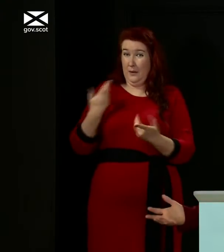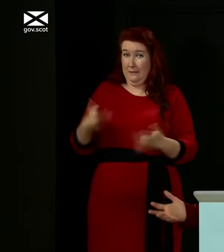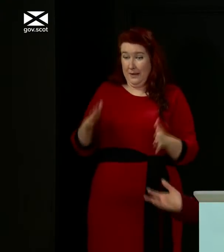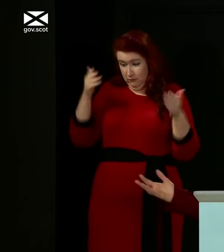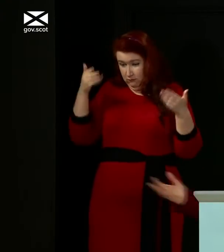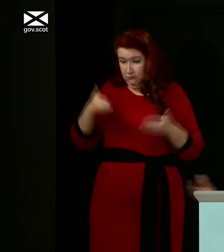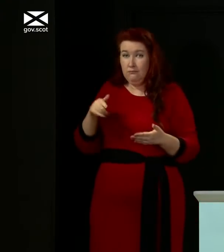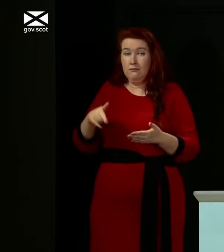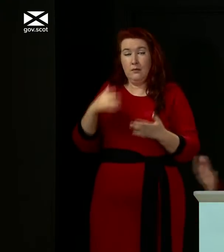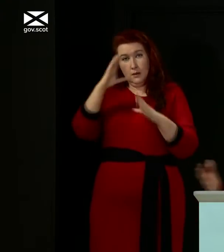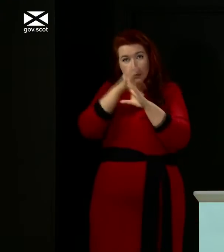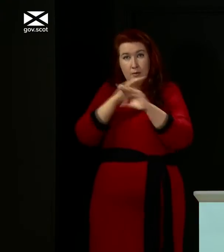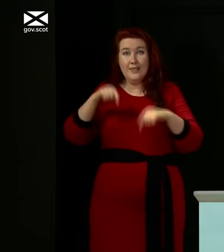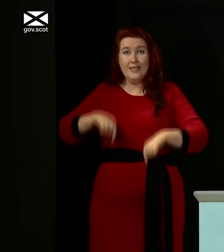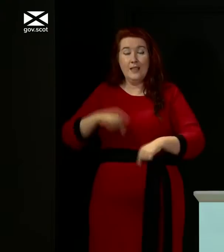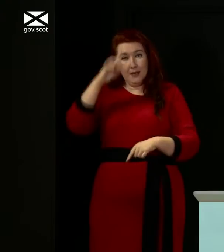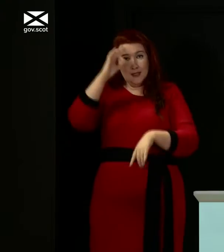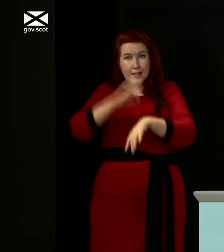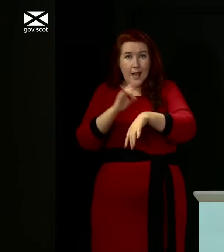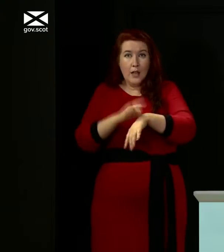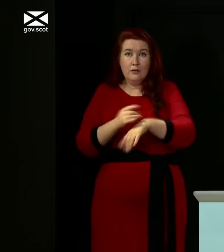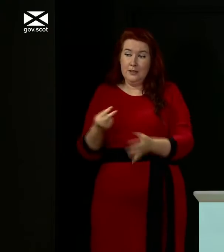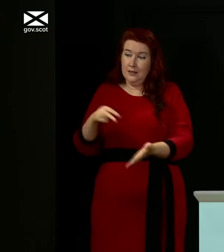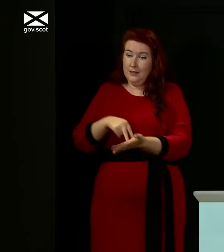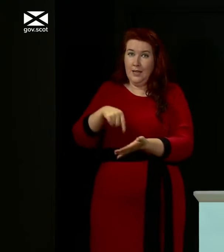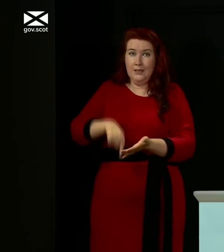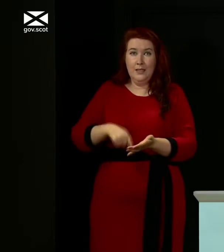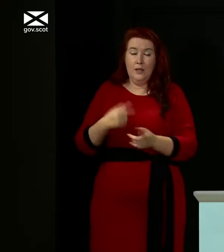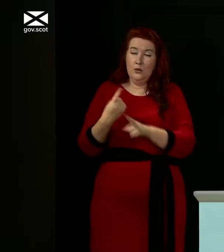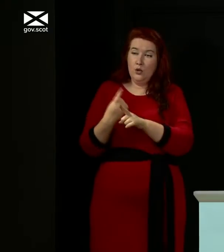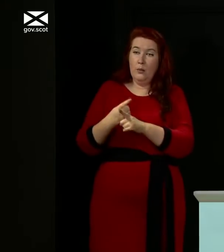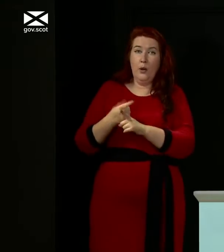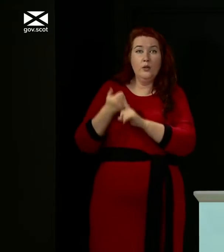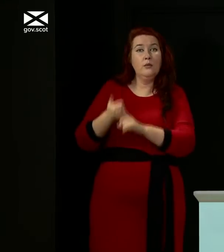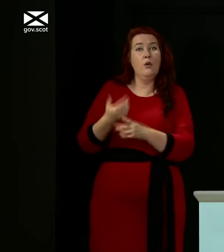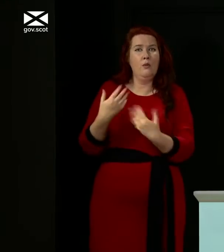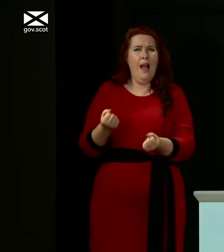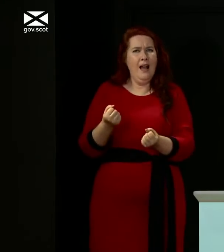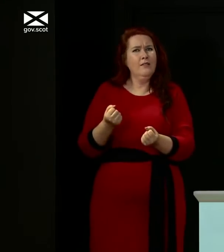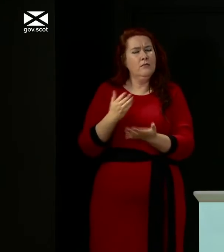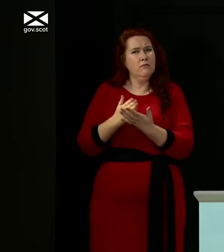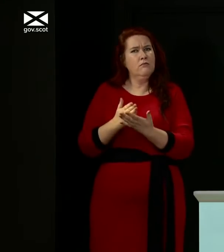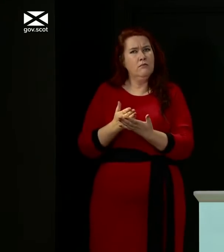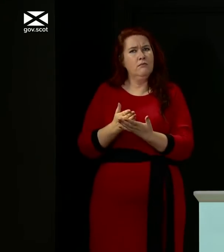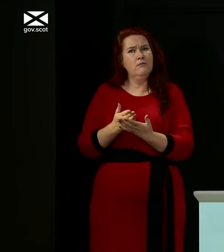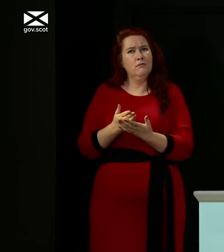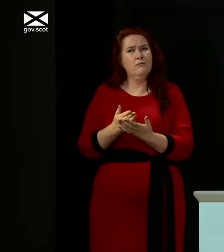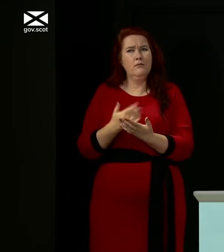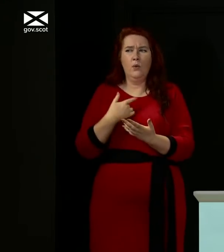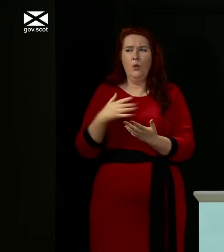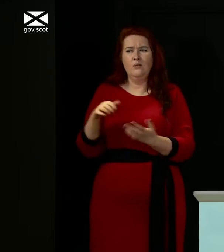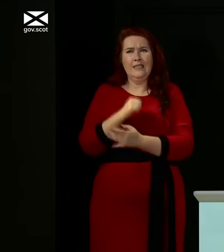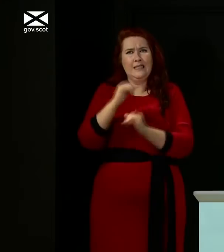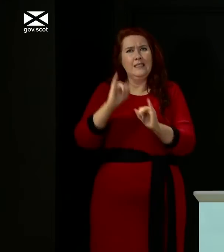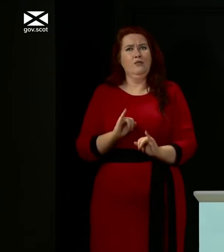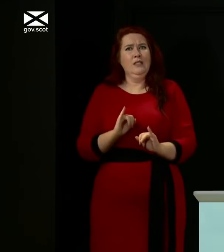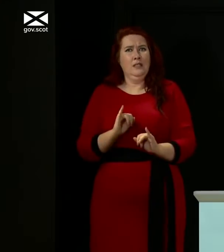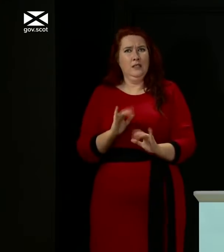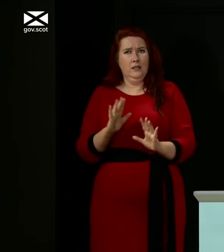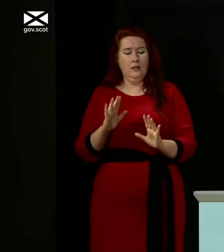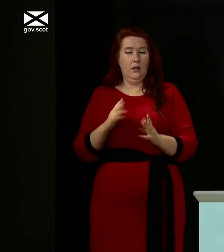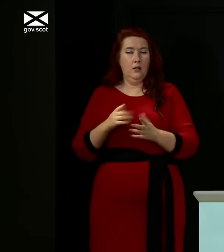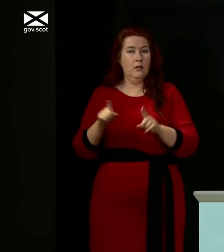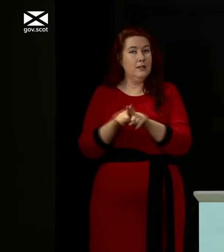mental health with psychiatrists standing here talking about the support that's available. So this is something we take seriously, and like every aspect of this, we will